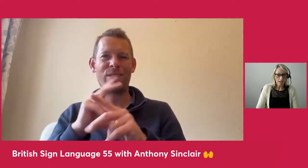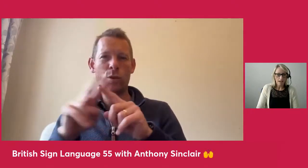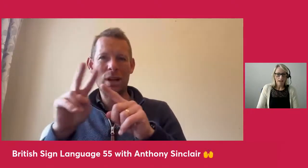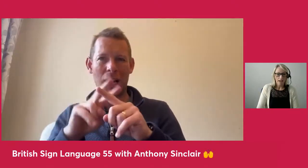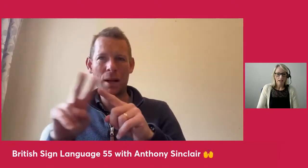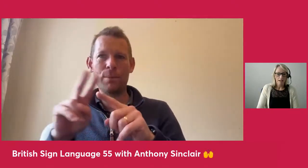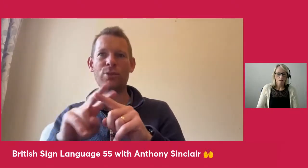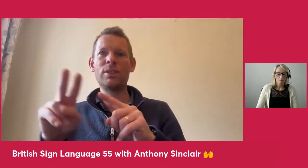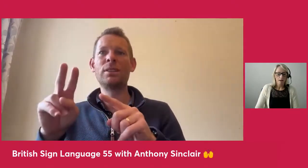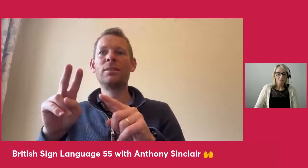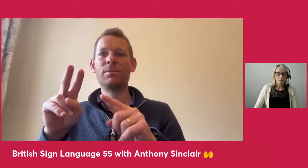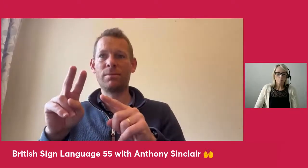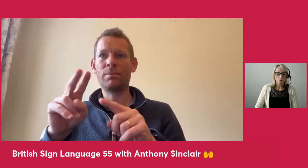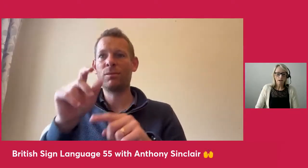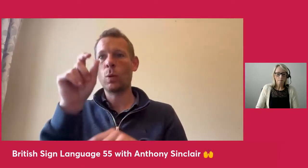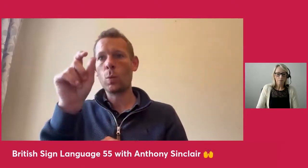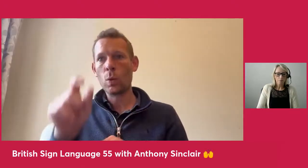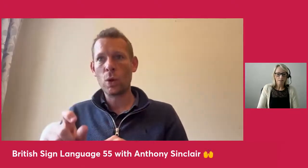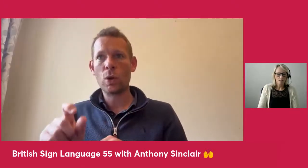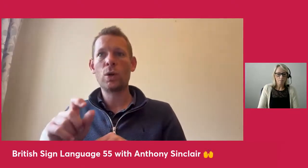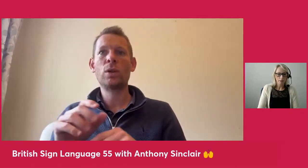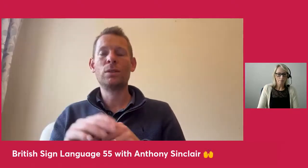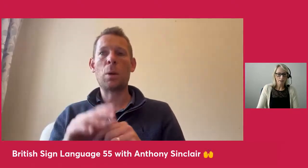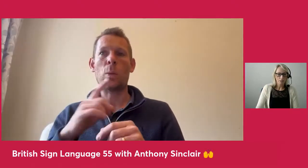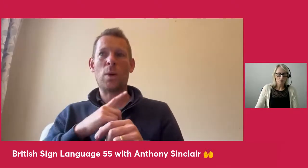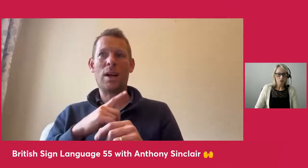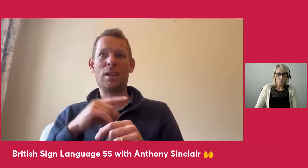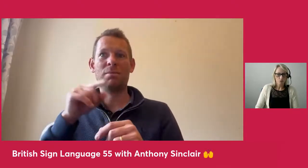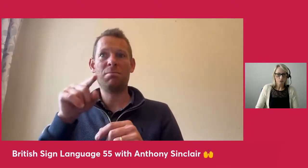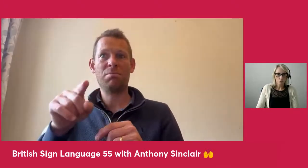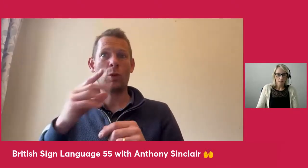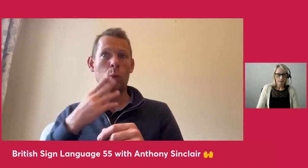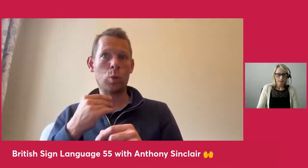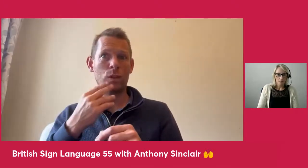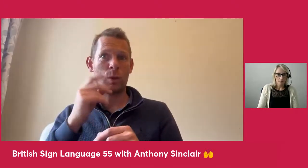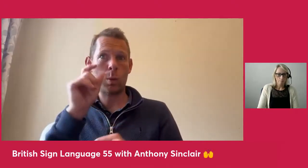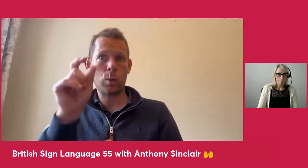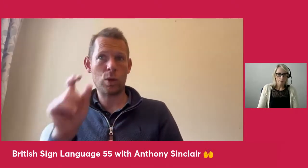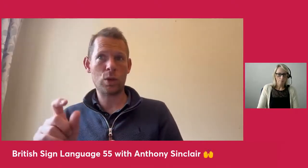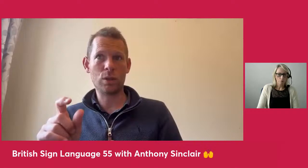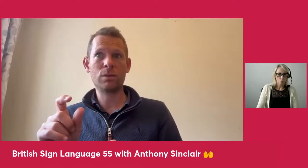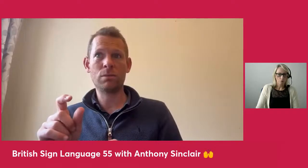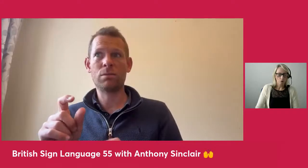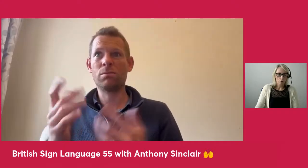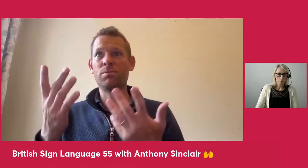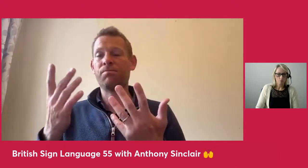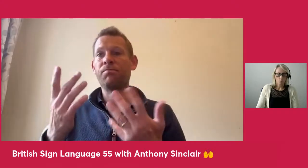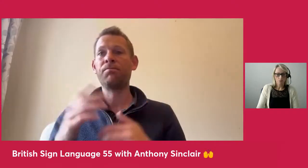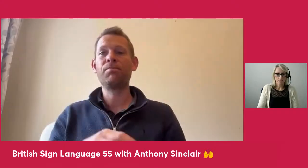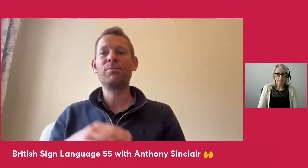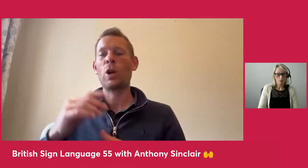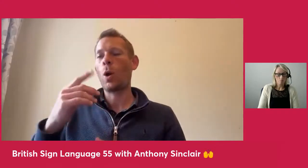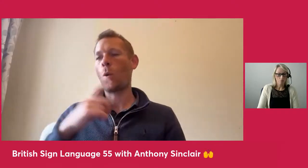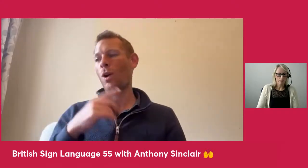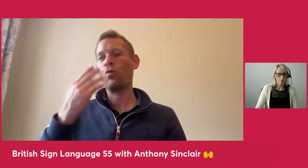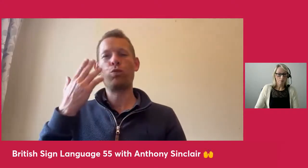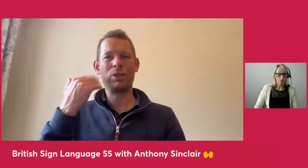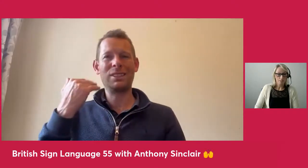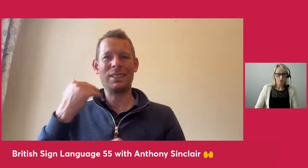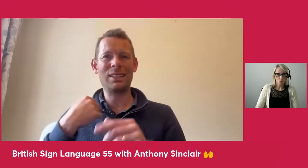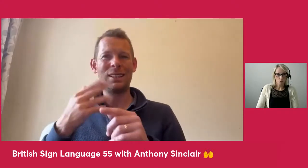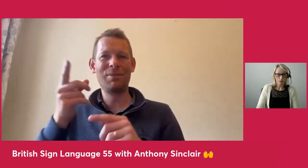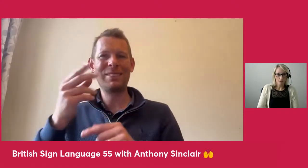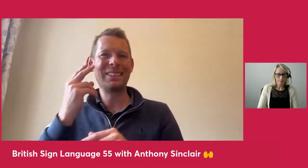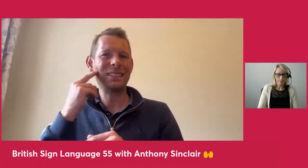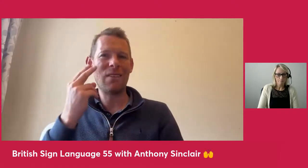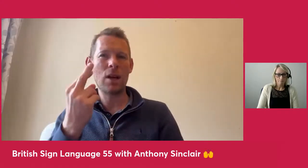homes, and some vocabulary that you might find useful if you are wanting some vocabulary